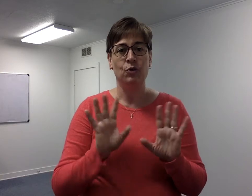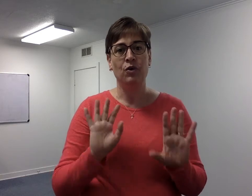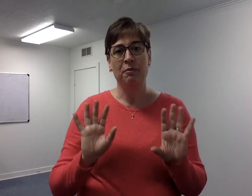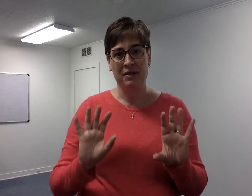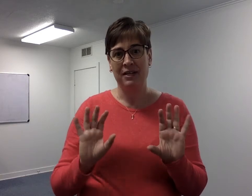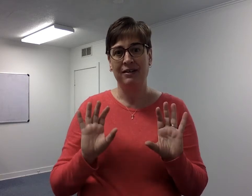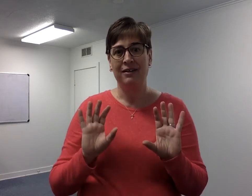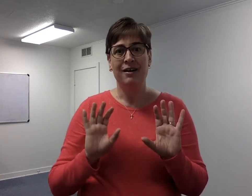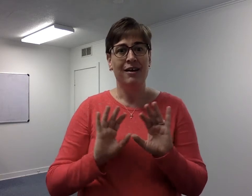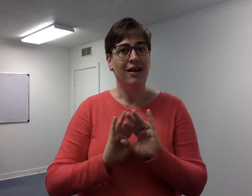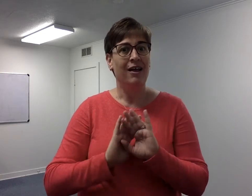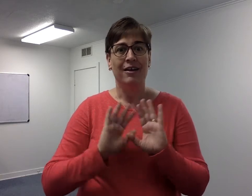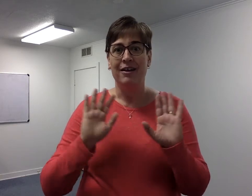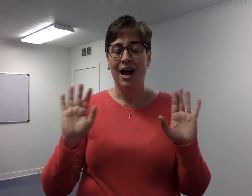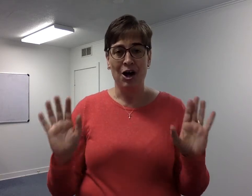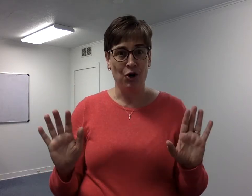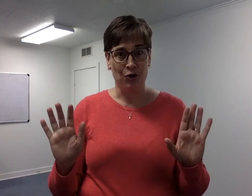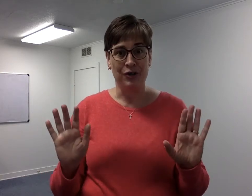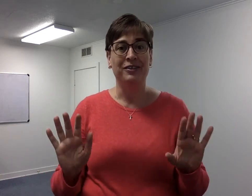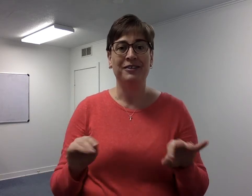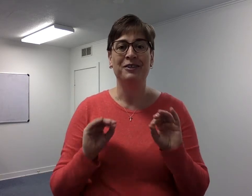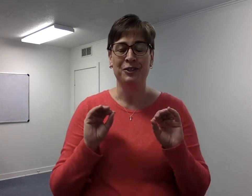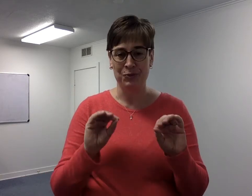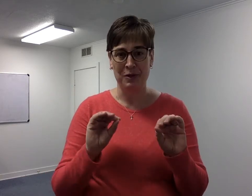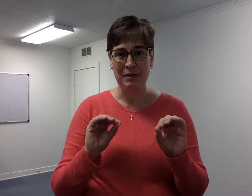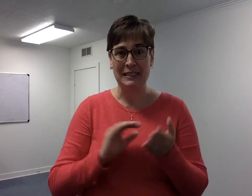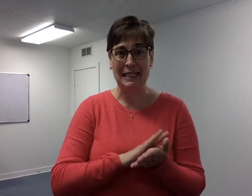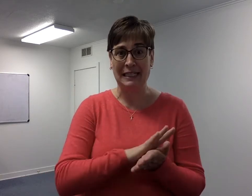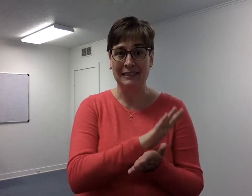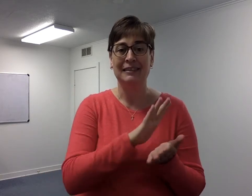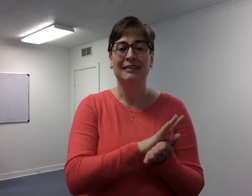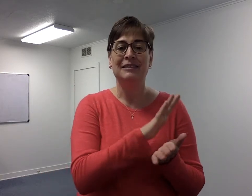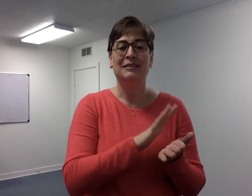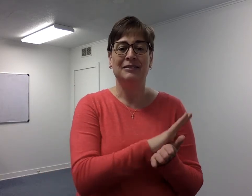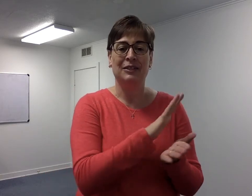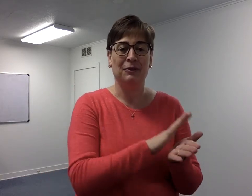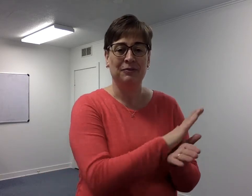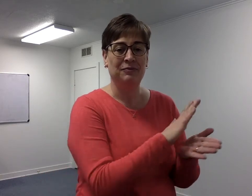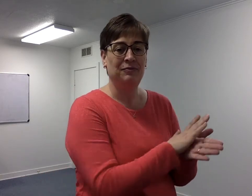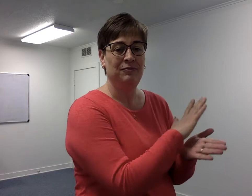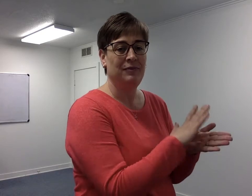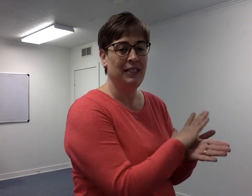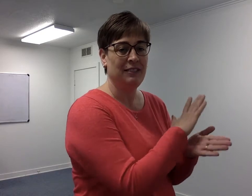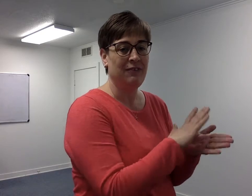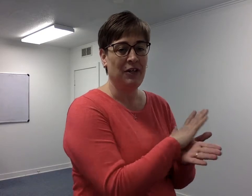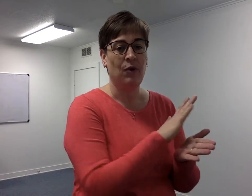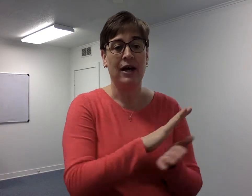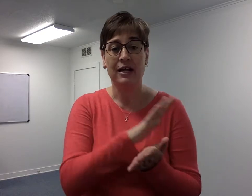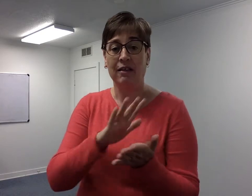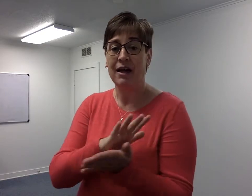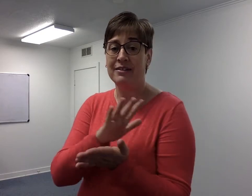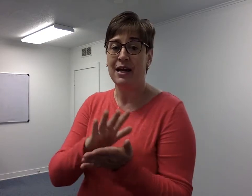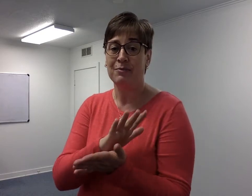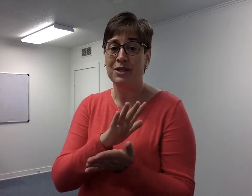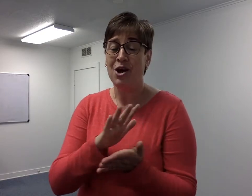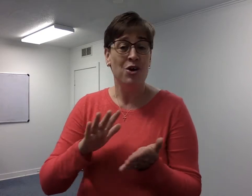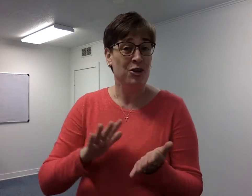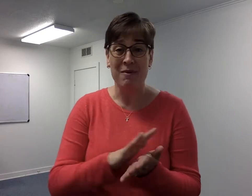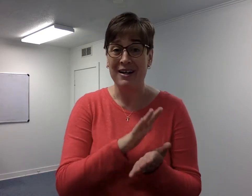want to be not heard. You just want to be seen. So it's very quiet. And a lot of times you might not